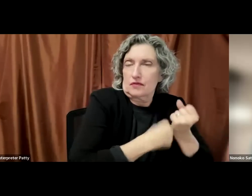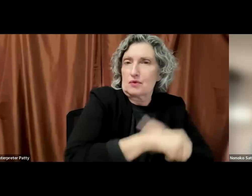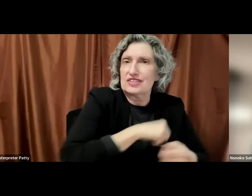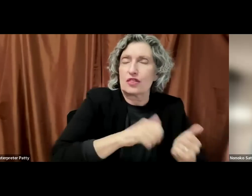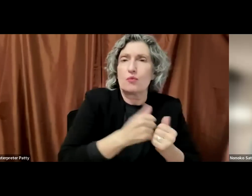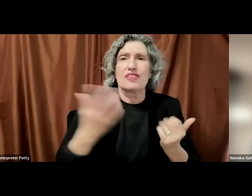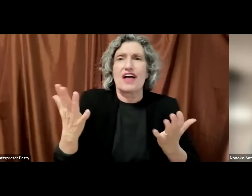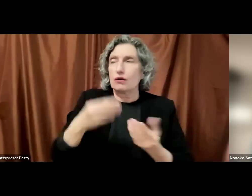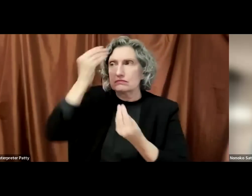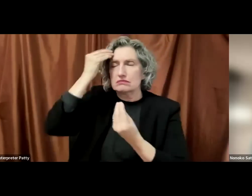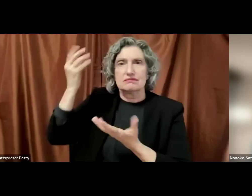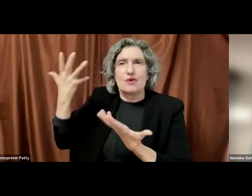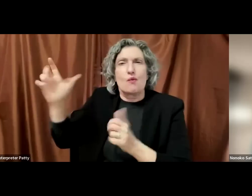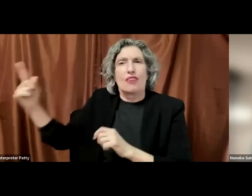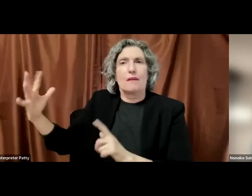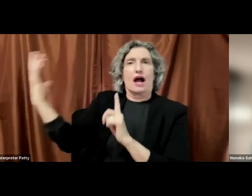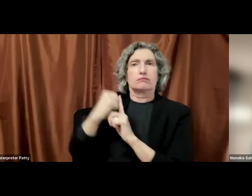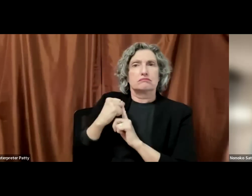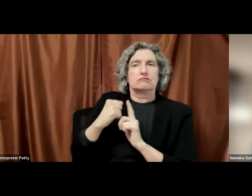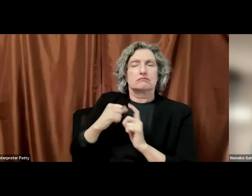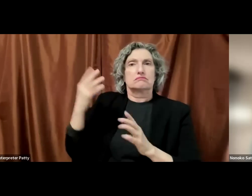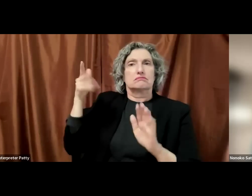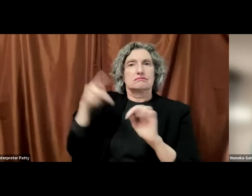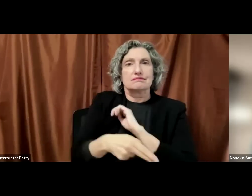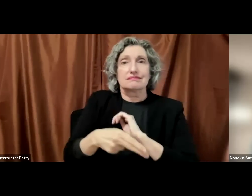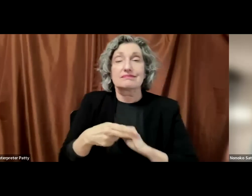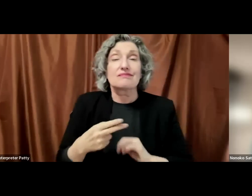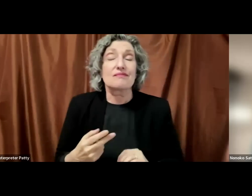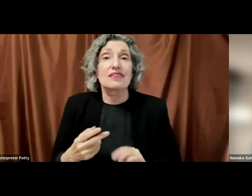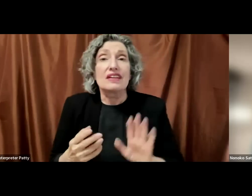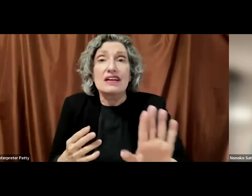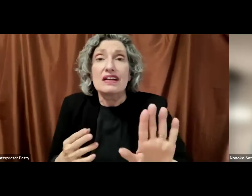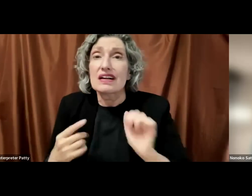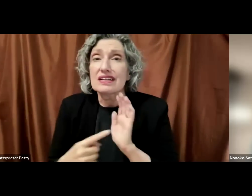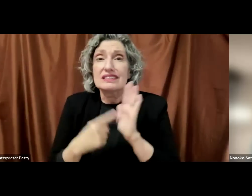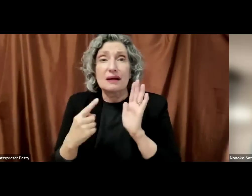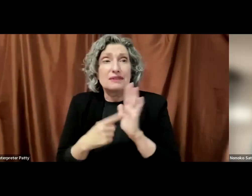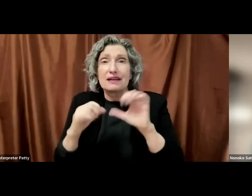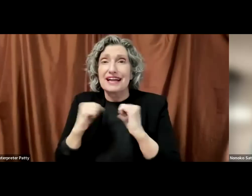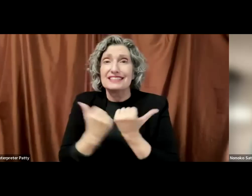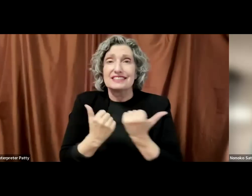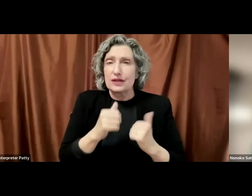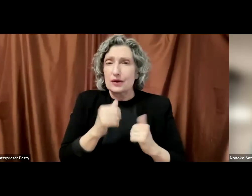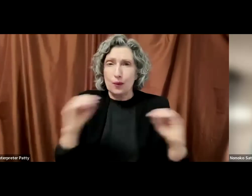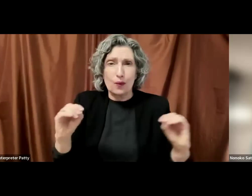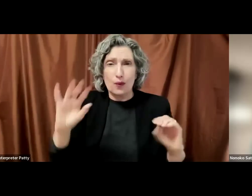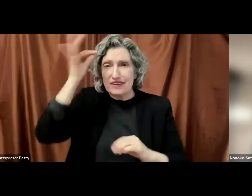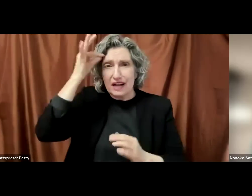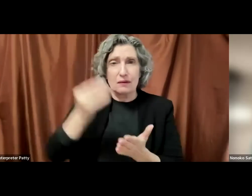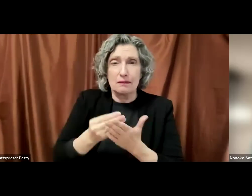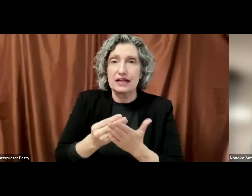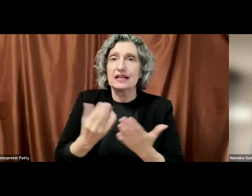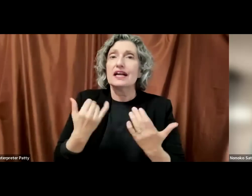organizations are considering taking down preemptive DEI language, even if they don't receive federal funding. I'll touch on this point